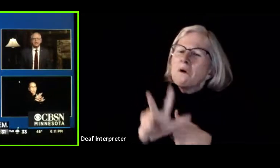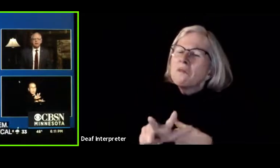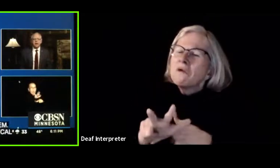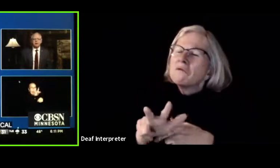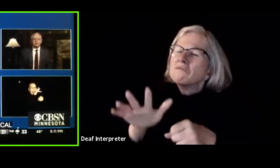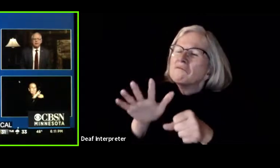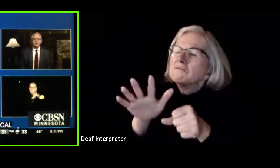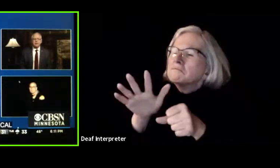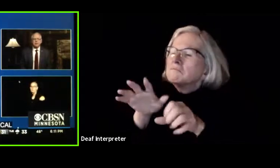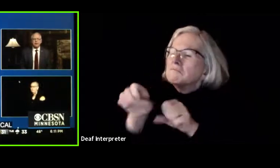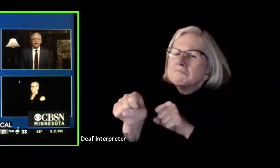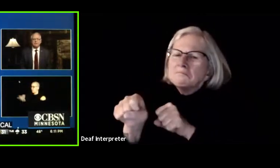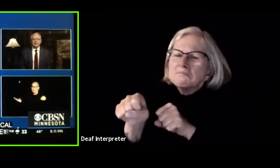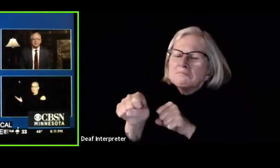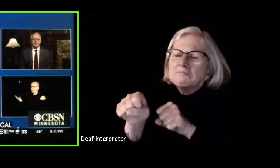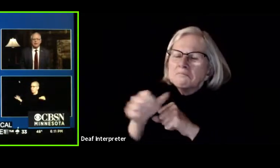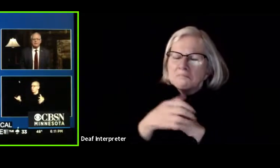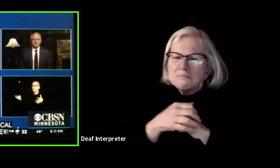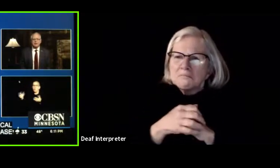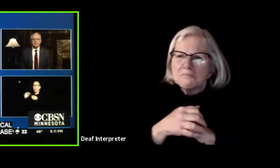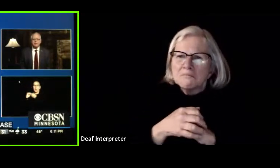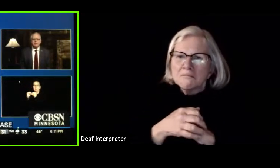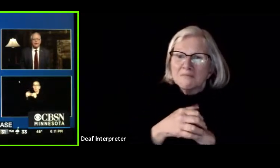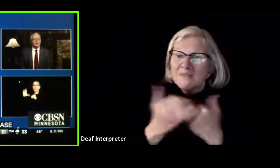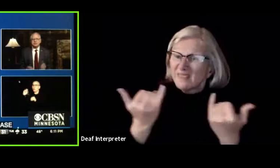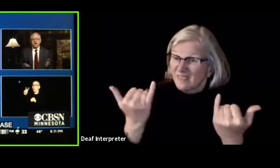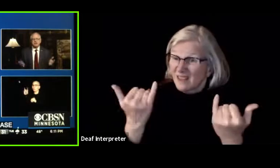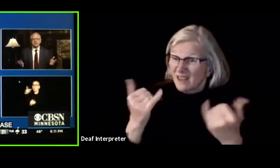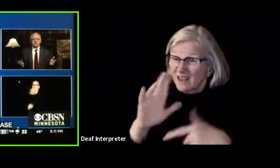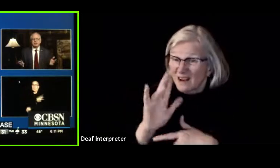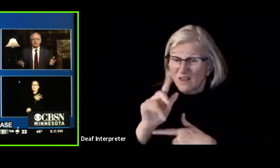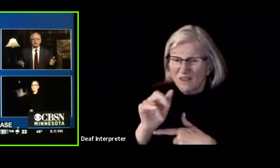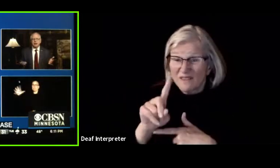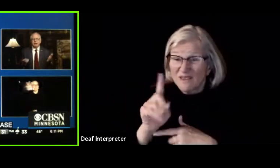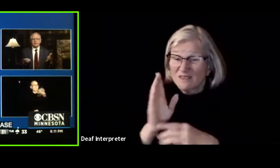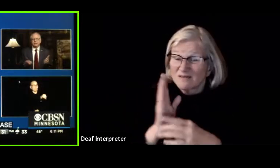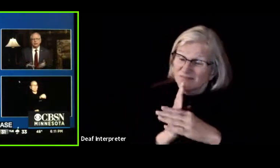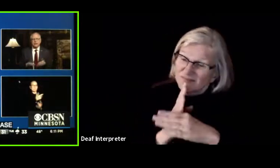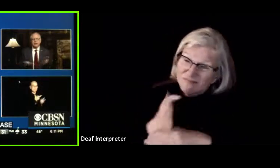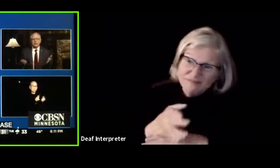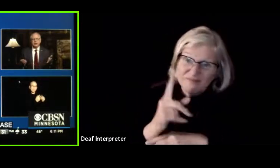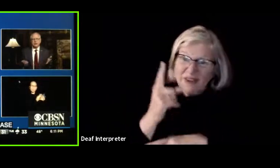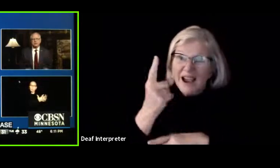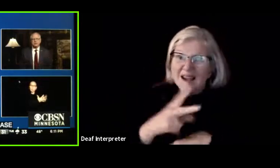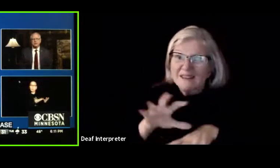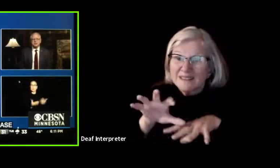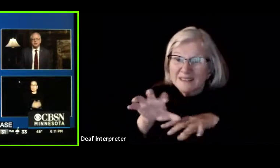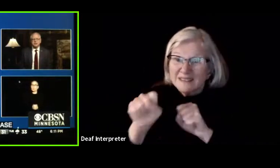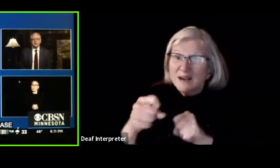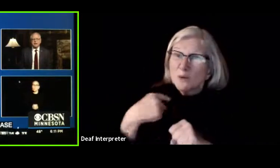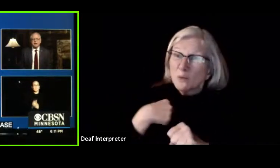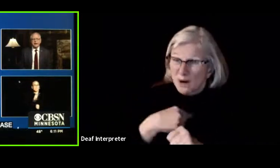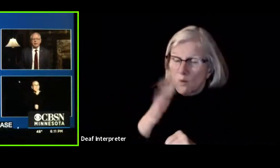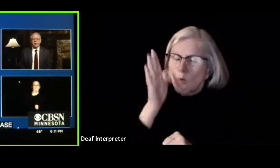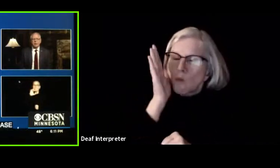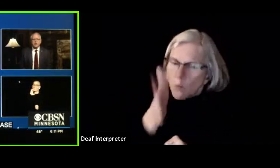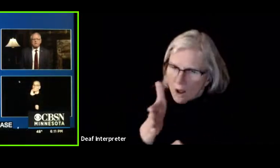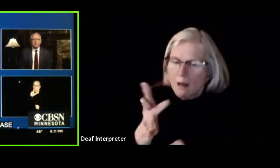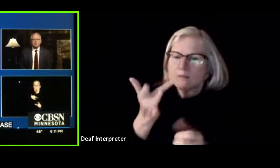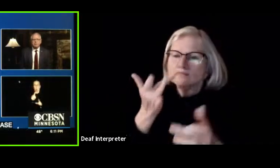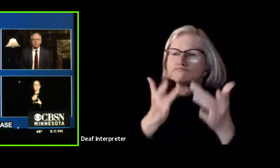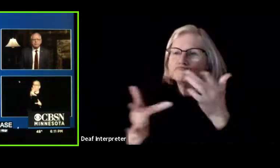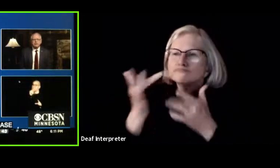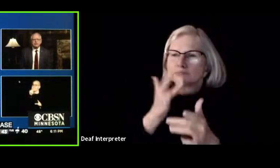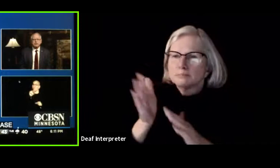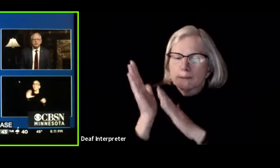can extrapolate that we will run out of that space. And it's not just the metro as you're looking, it's across the system. Now, we have